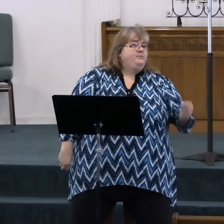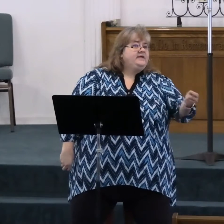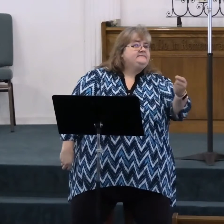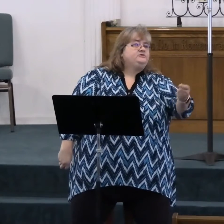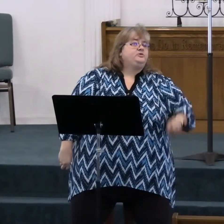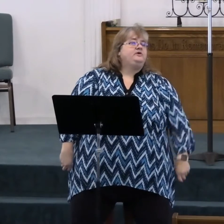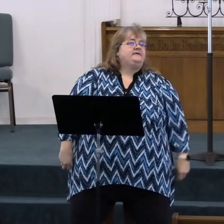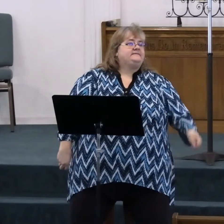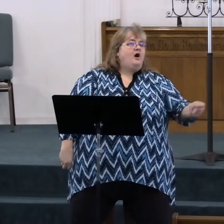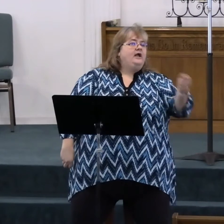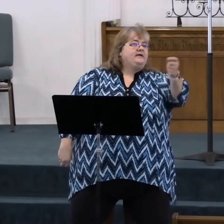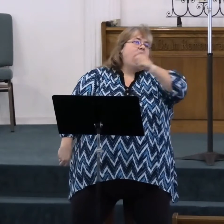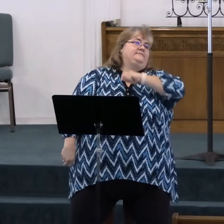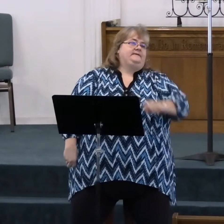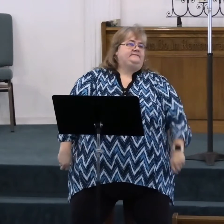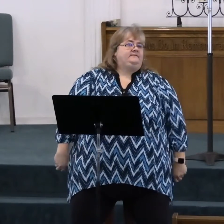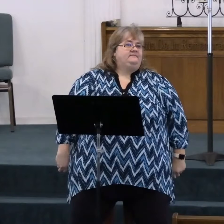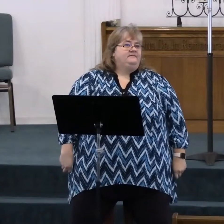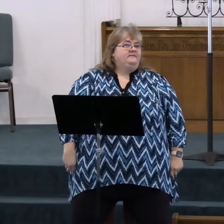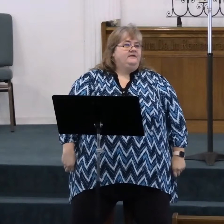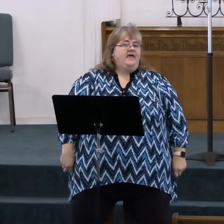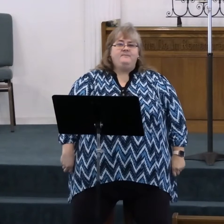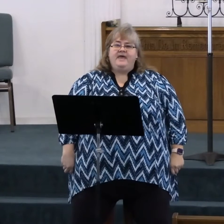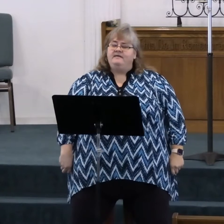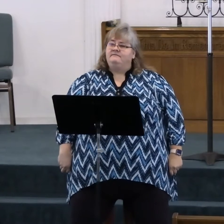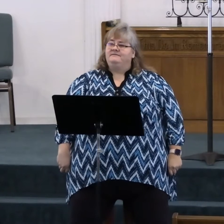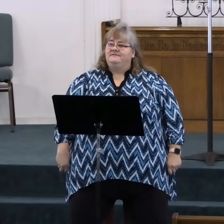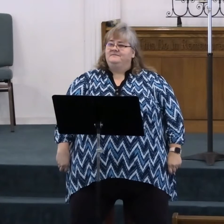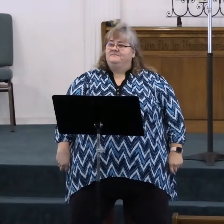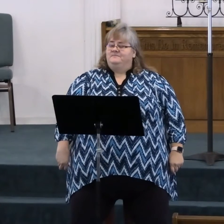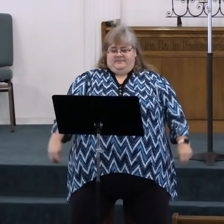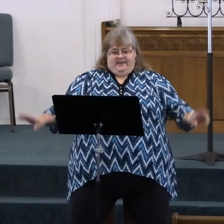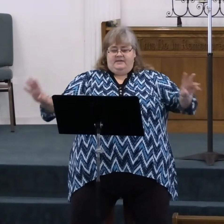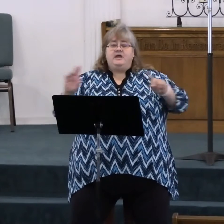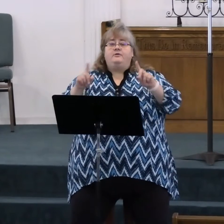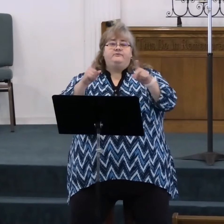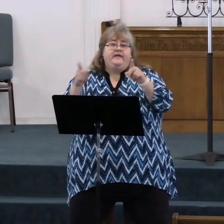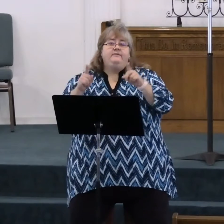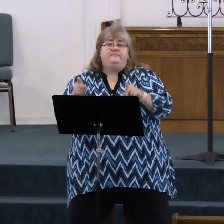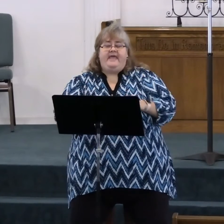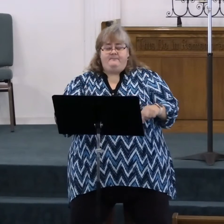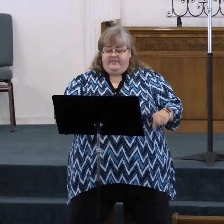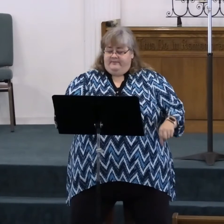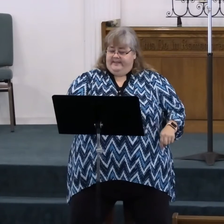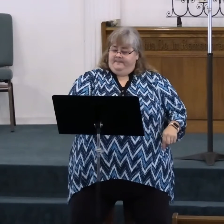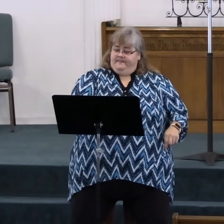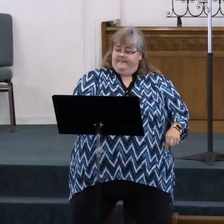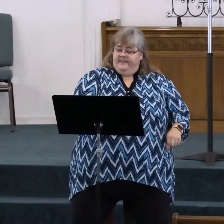brings the truth as God calls it. Amen? Yeah, y'all don't tell him that, by the way.